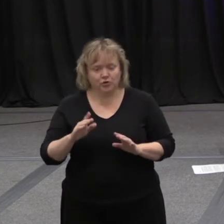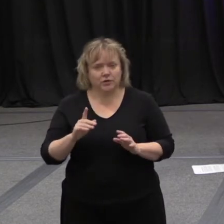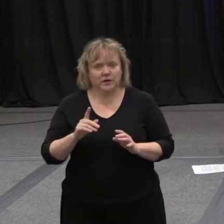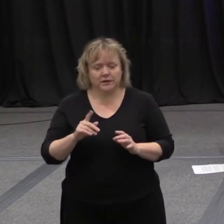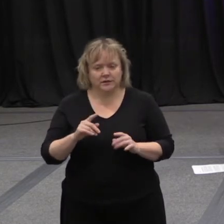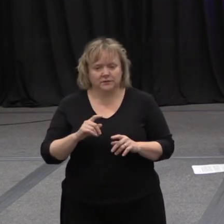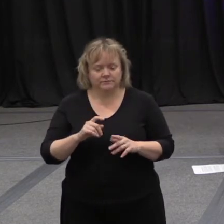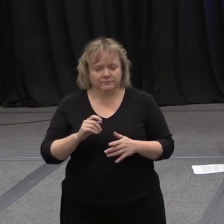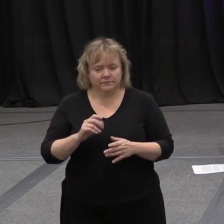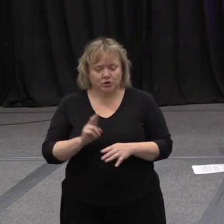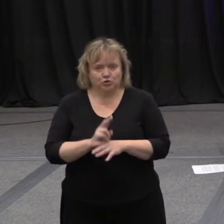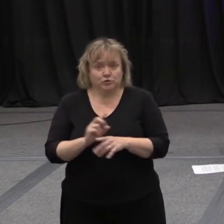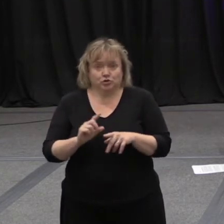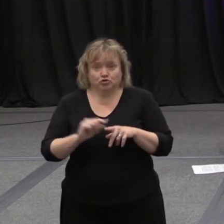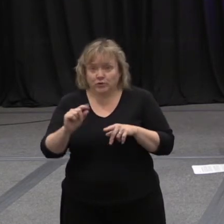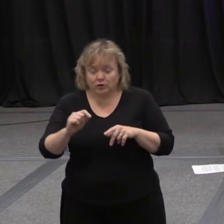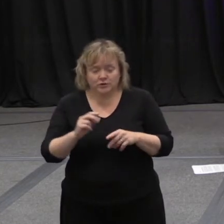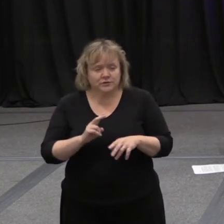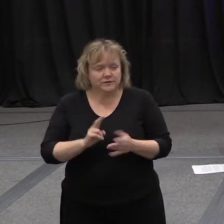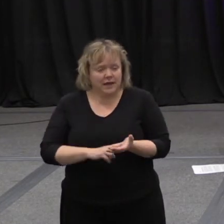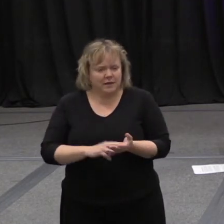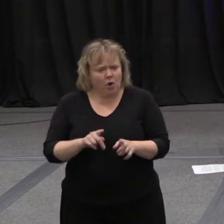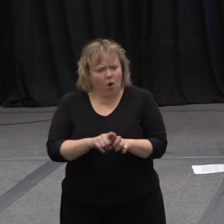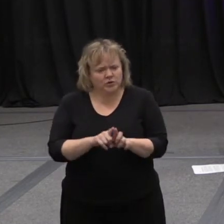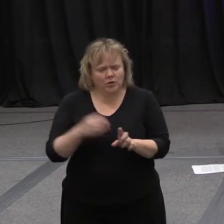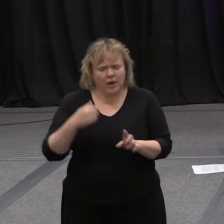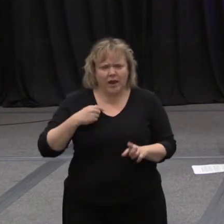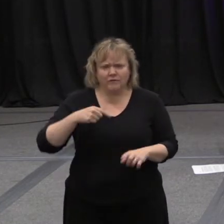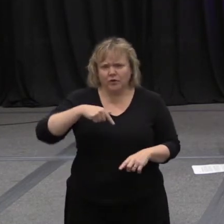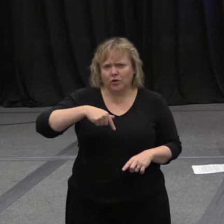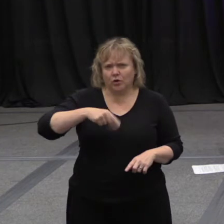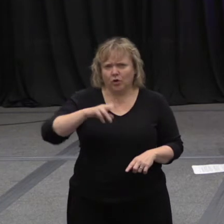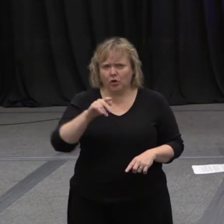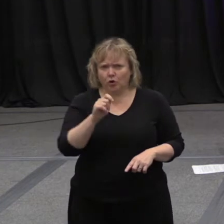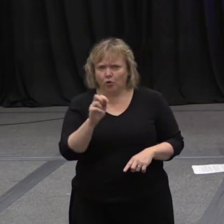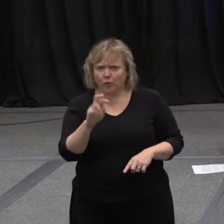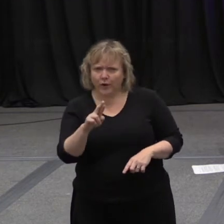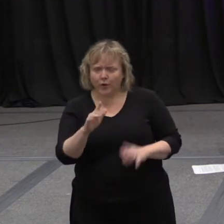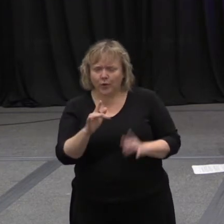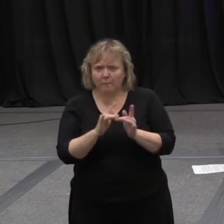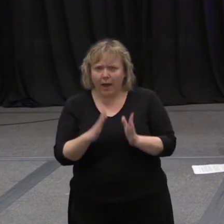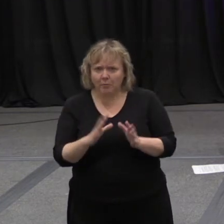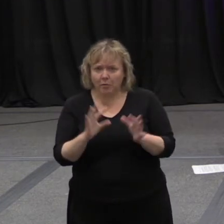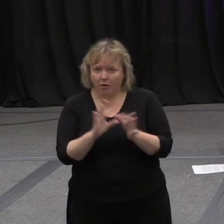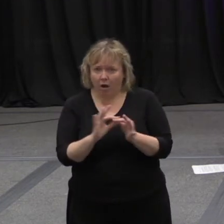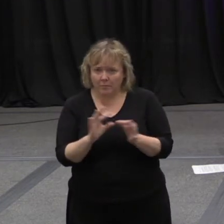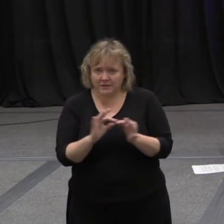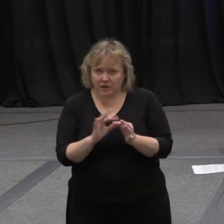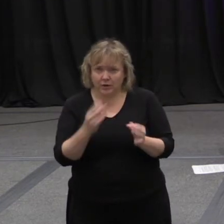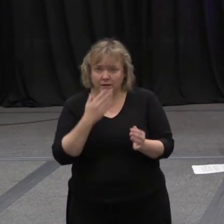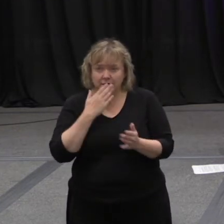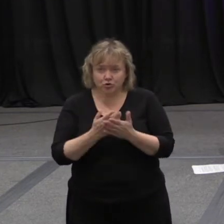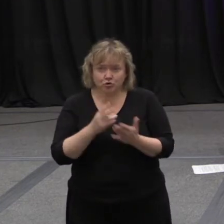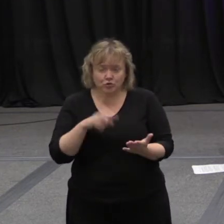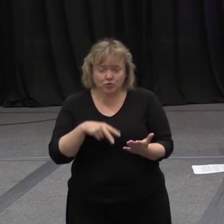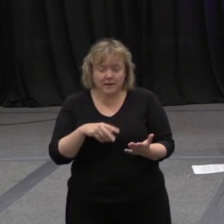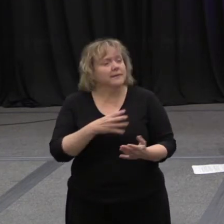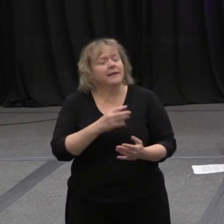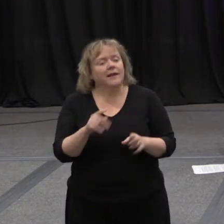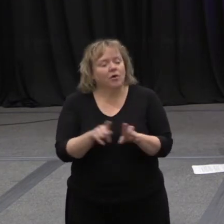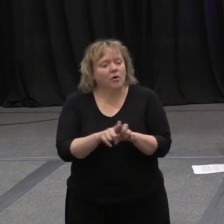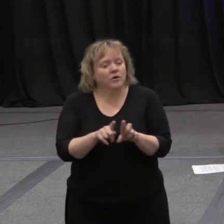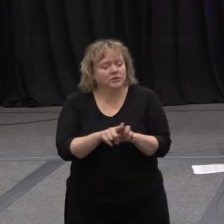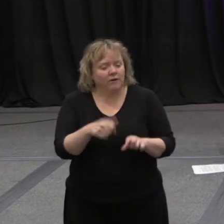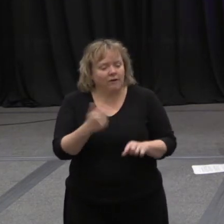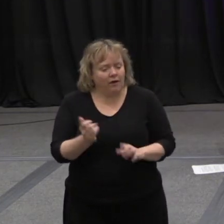up. Also there's a book called The Queer Bible Commentary, which is a good read. And another book that